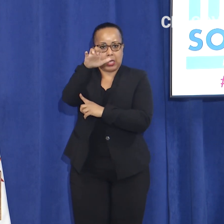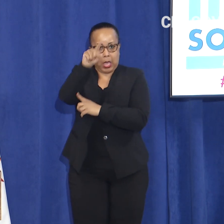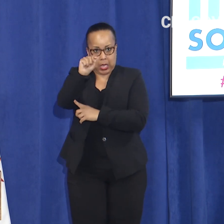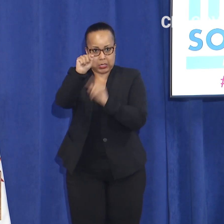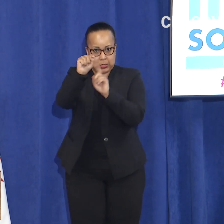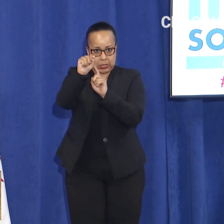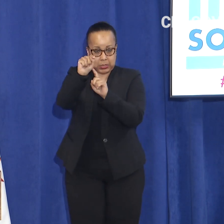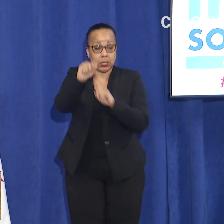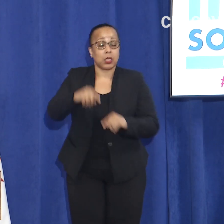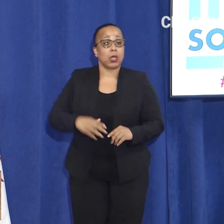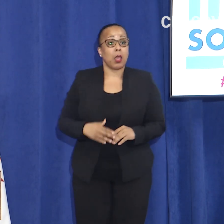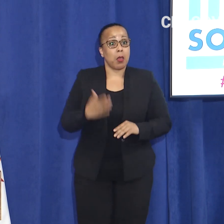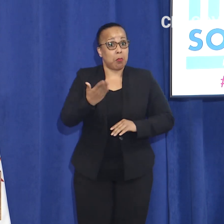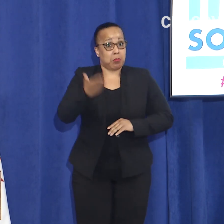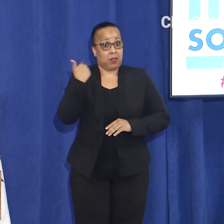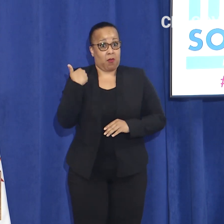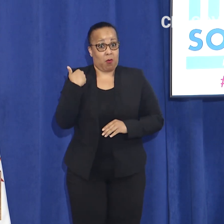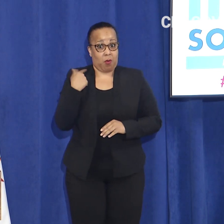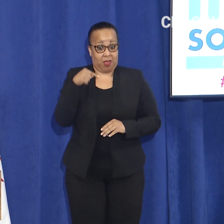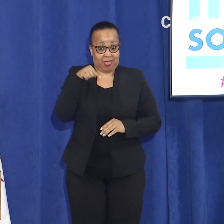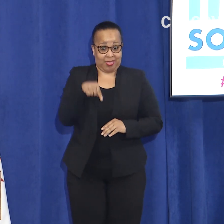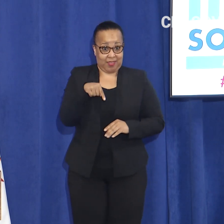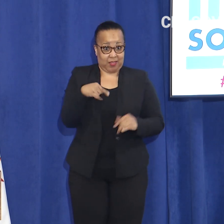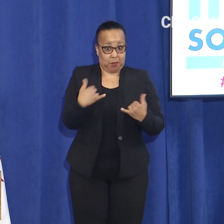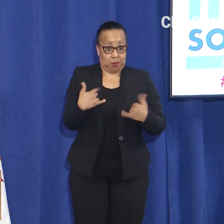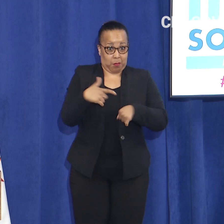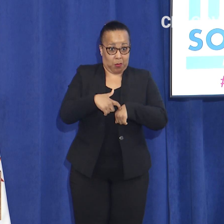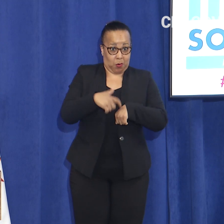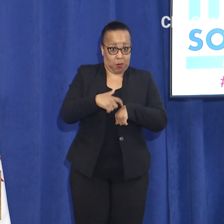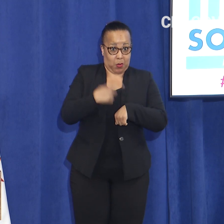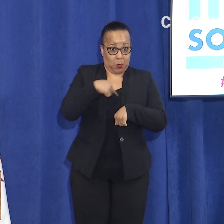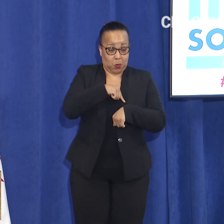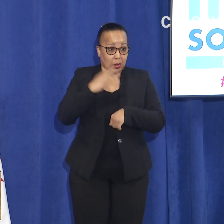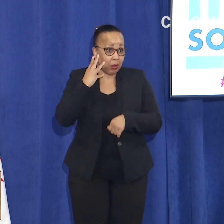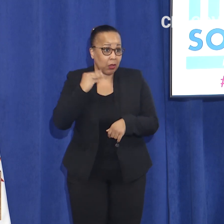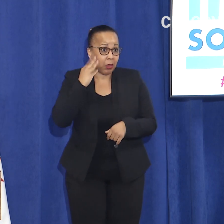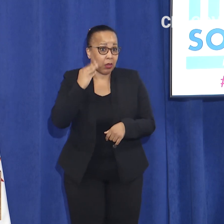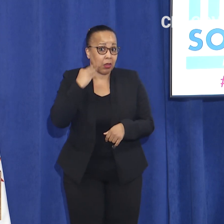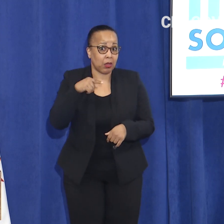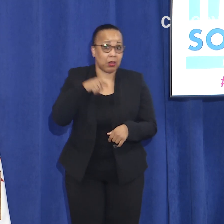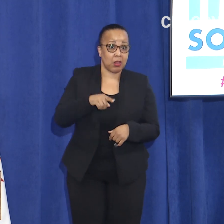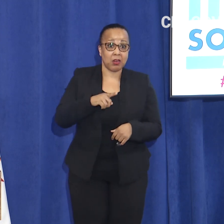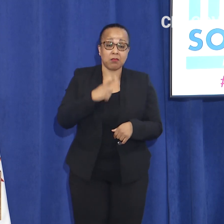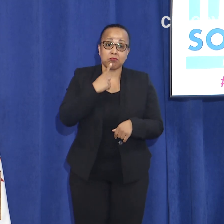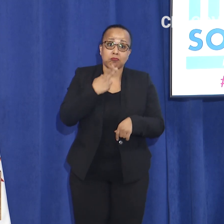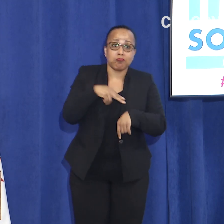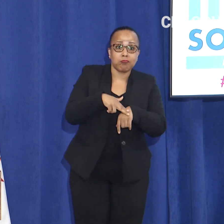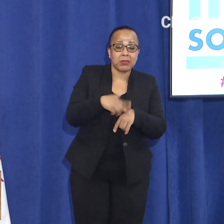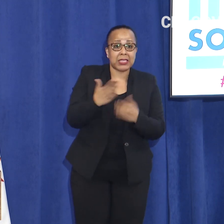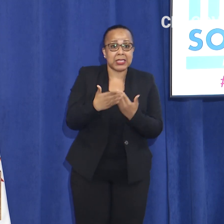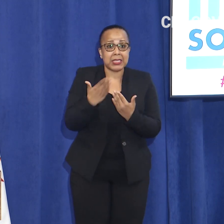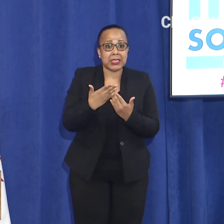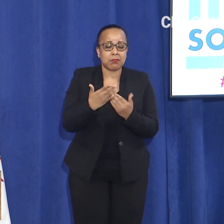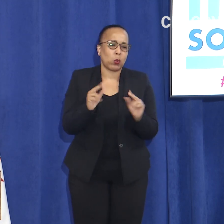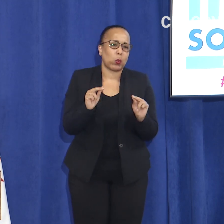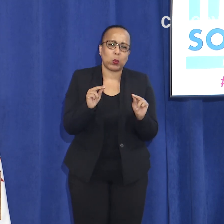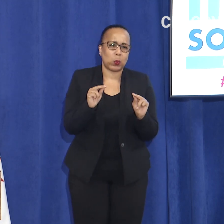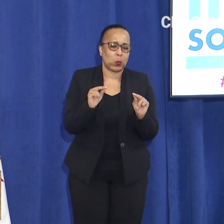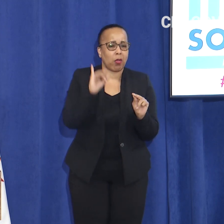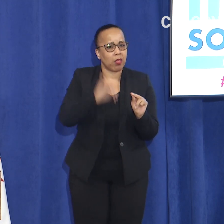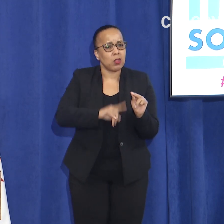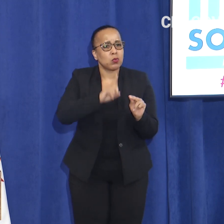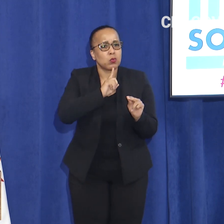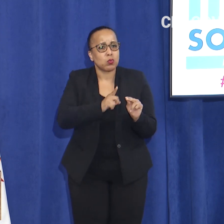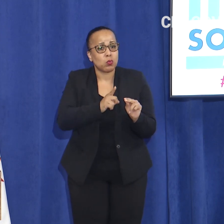said before, nothing about this moment that we are in is ordinary or easy. And that's been